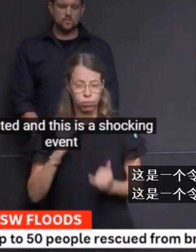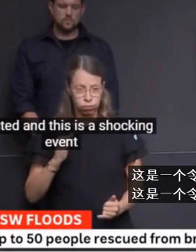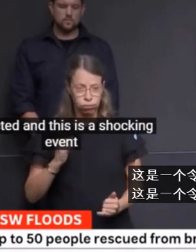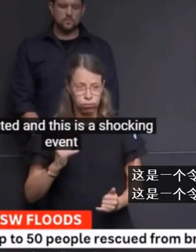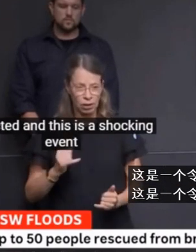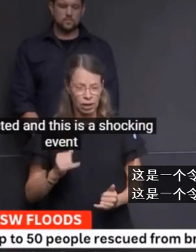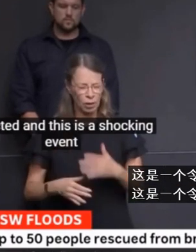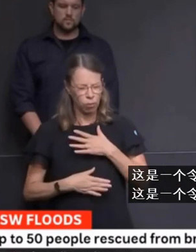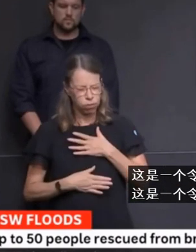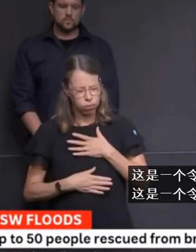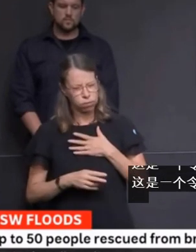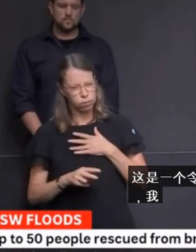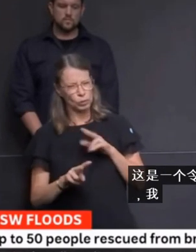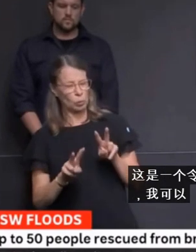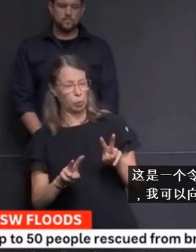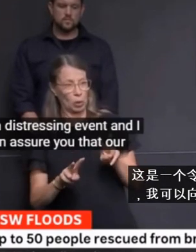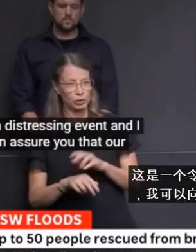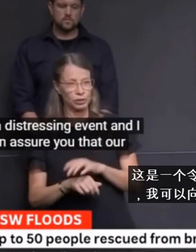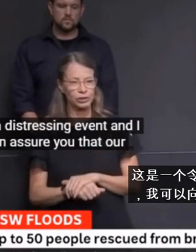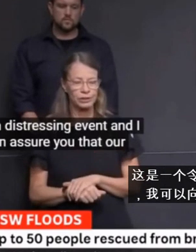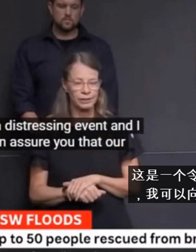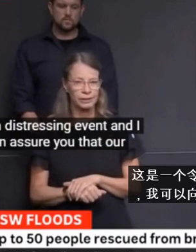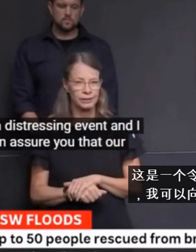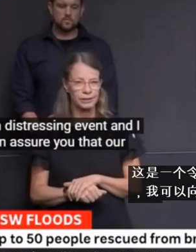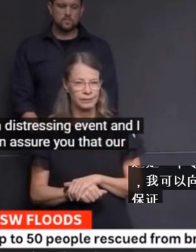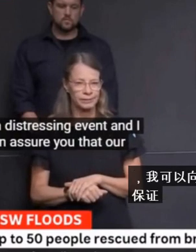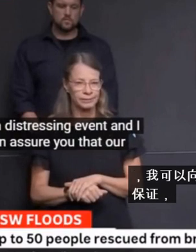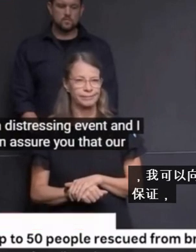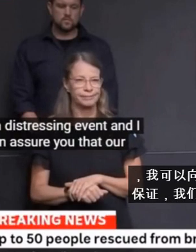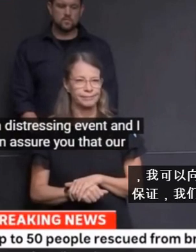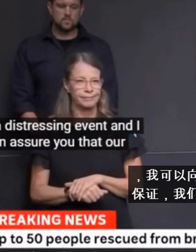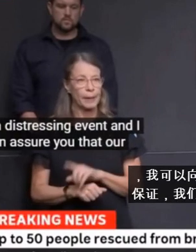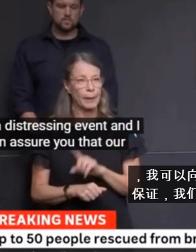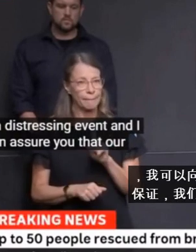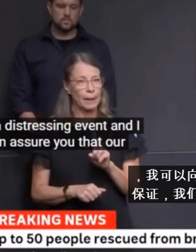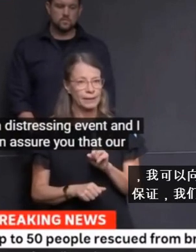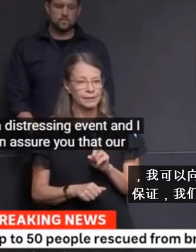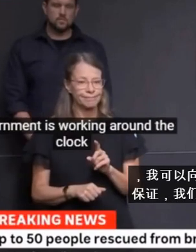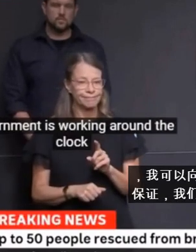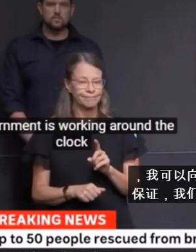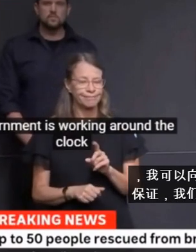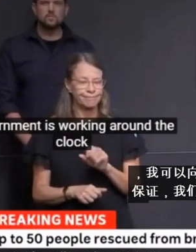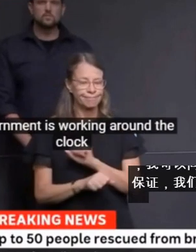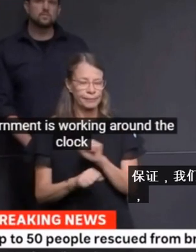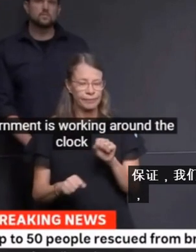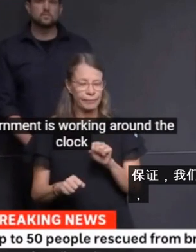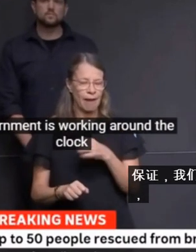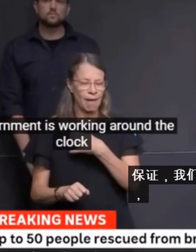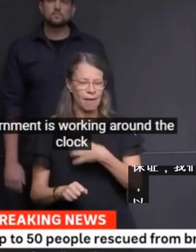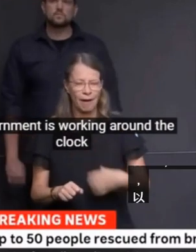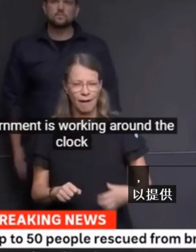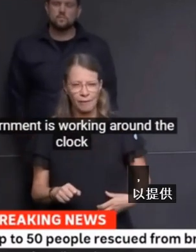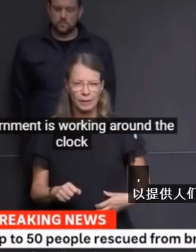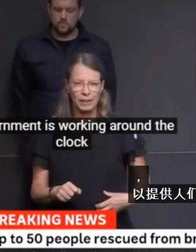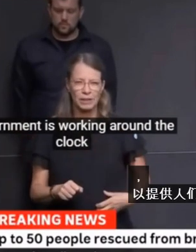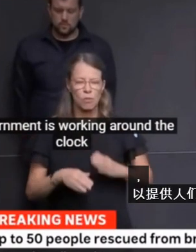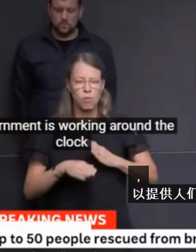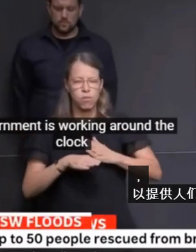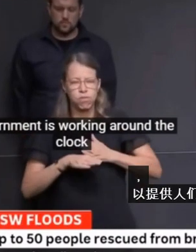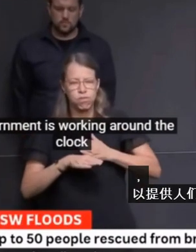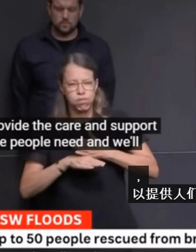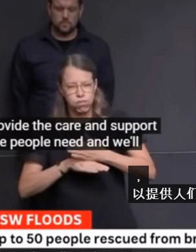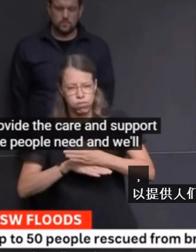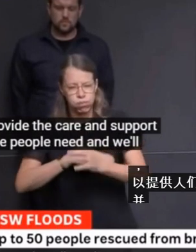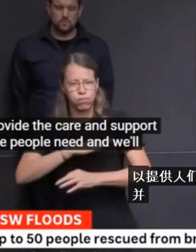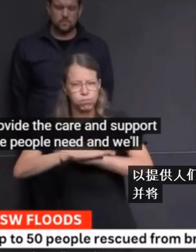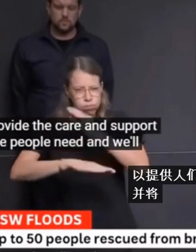a distressing event. And I can assure you that our government is working around the clock to provide the